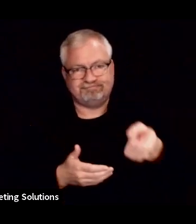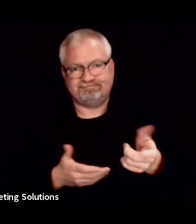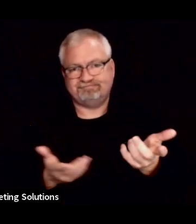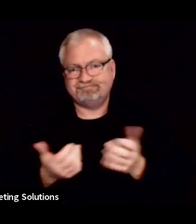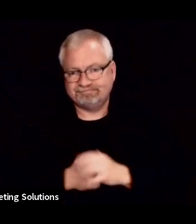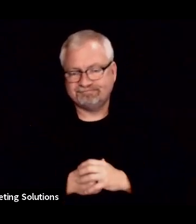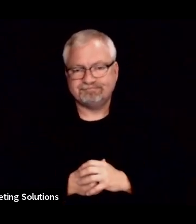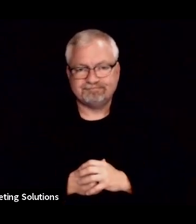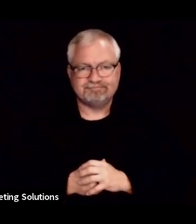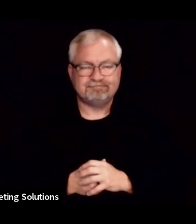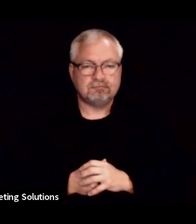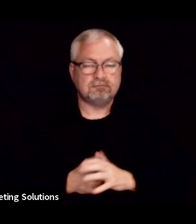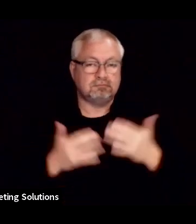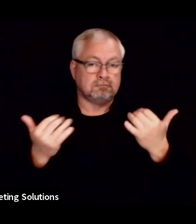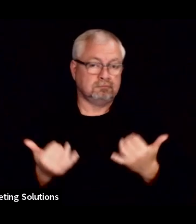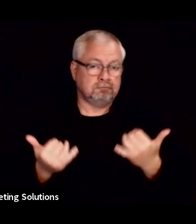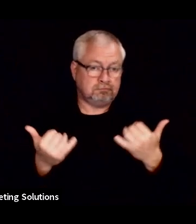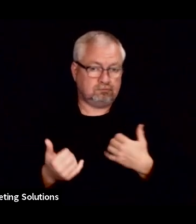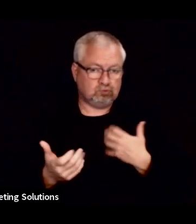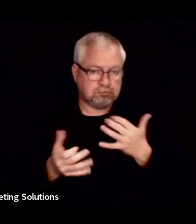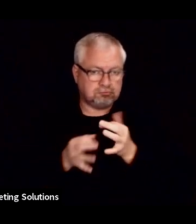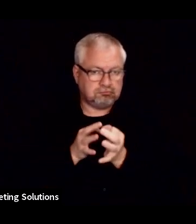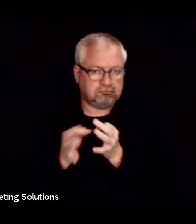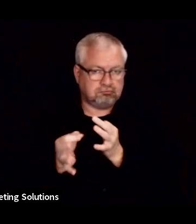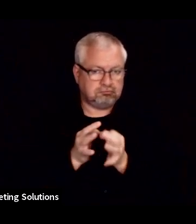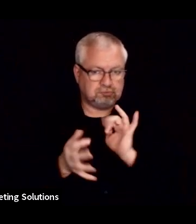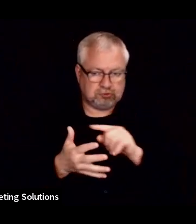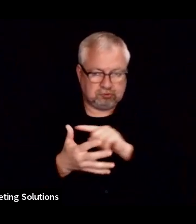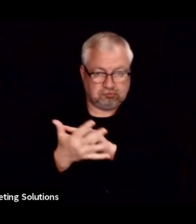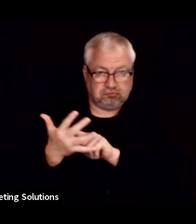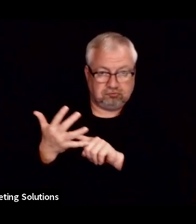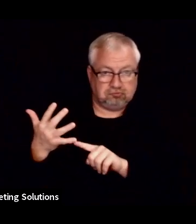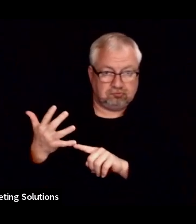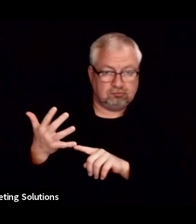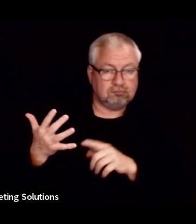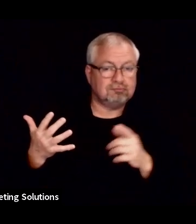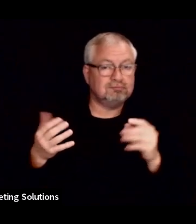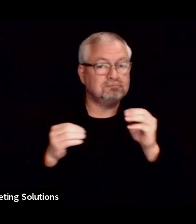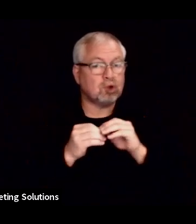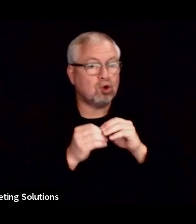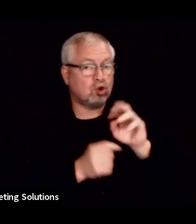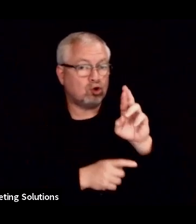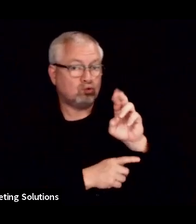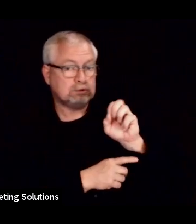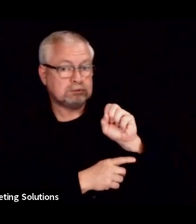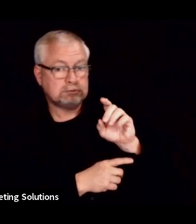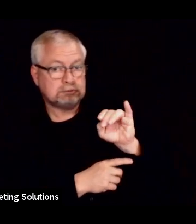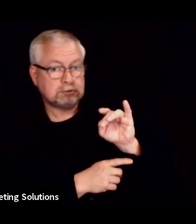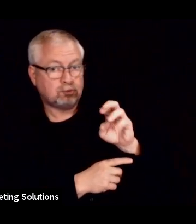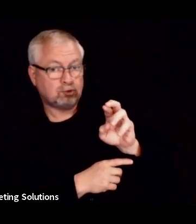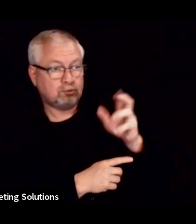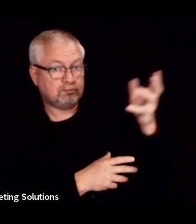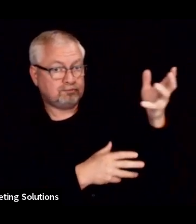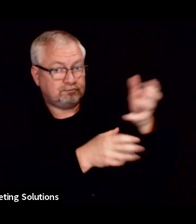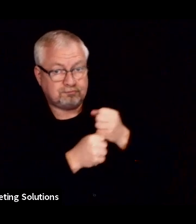we wish there was more remdesivir in the state, and that is why, from the very beginning, we knew